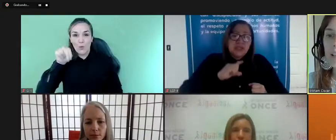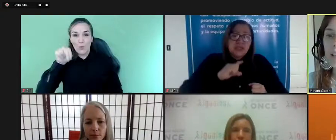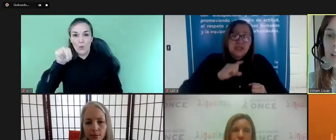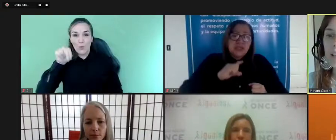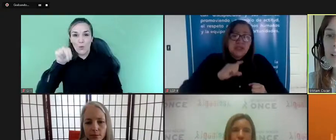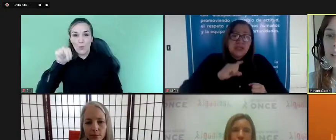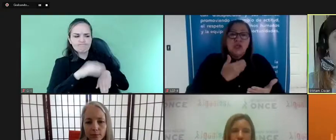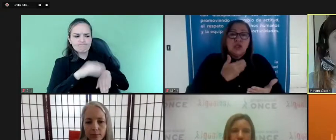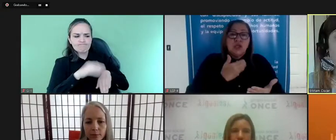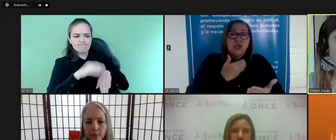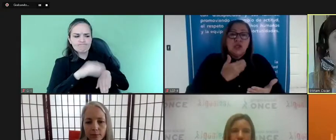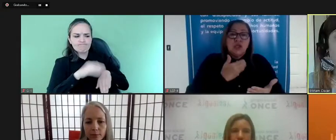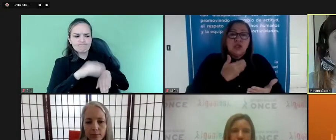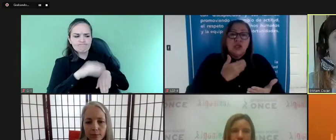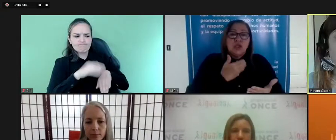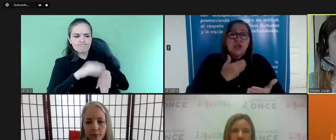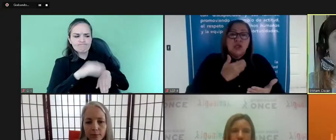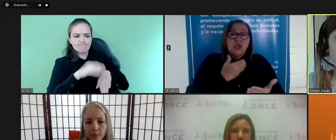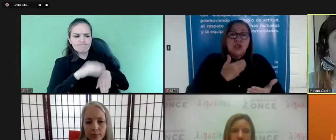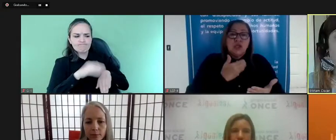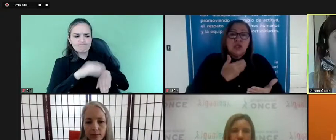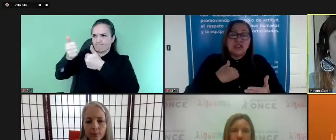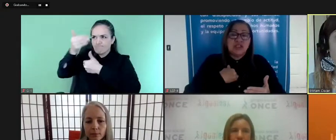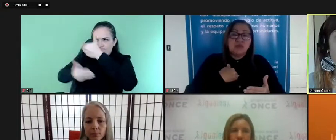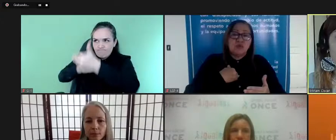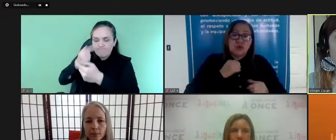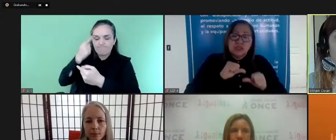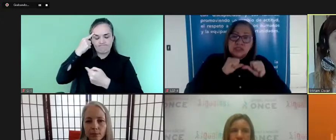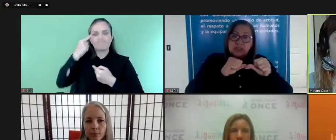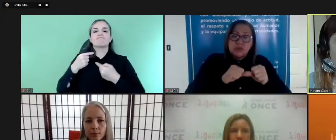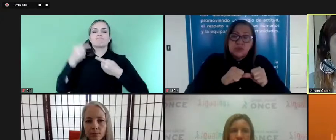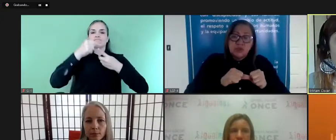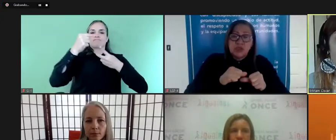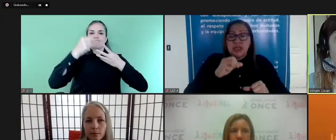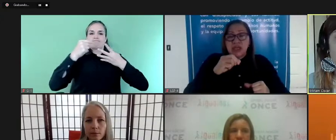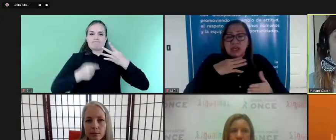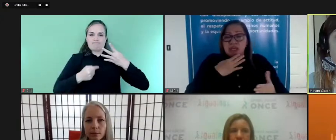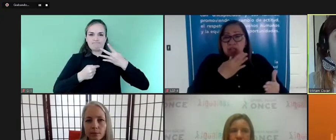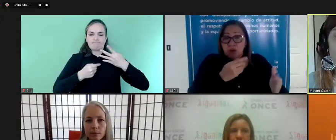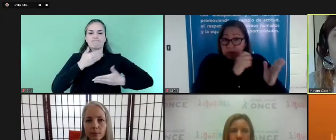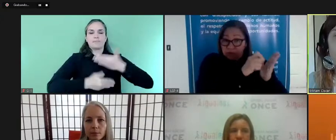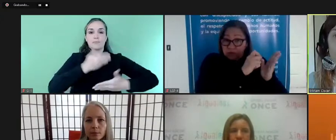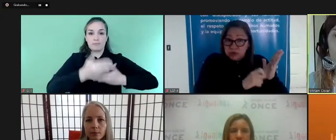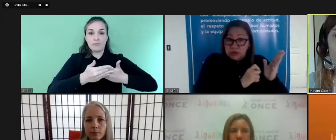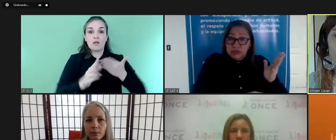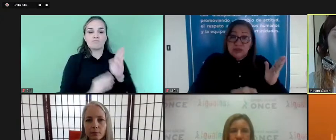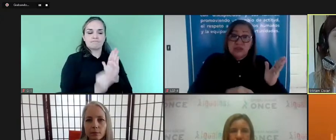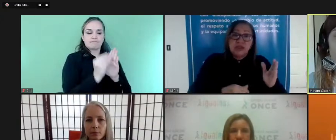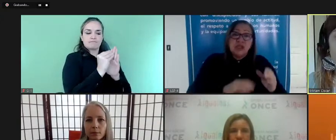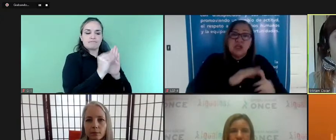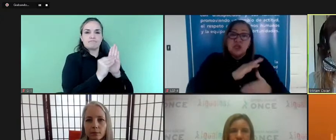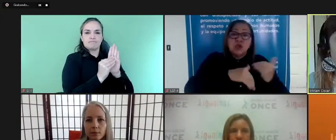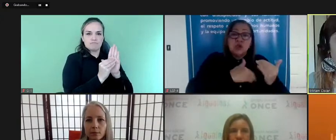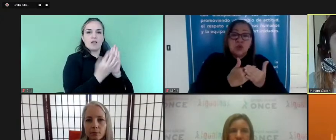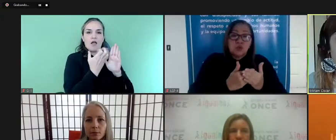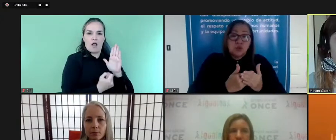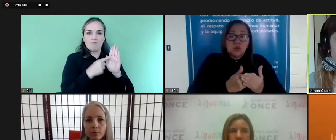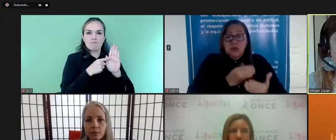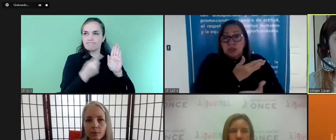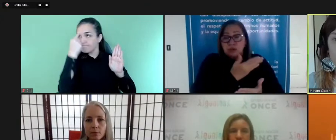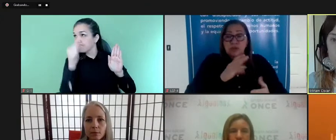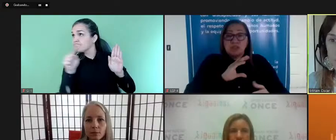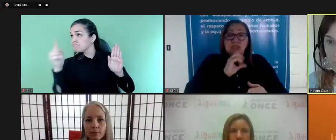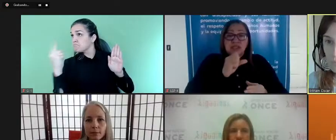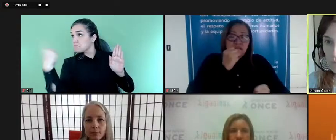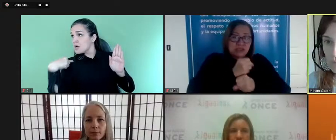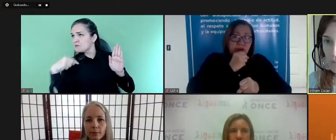the assessment carried out and with all of these we want to follow up on these recommendations and make sure that they are included in all of the